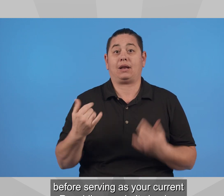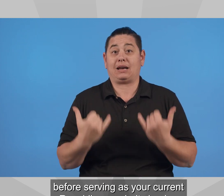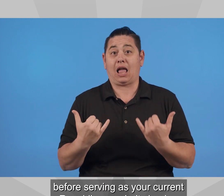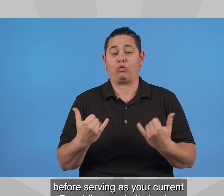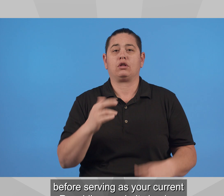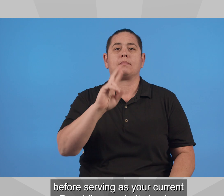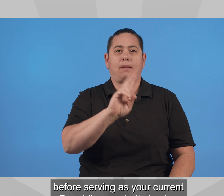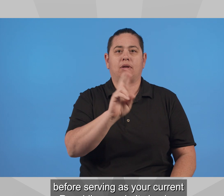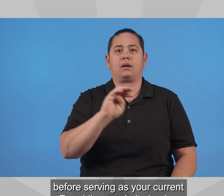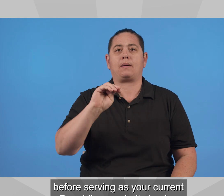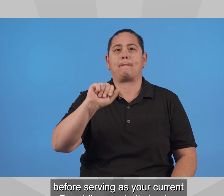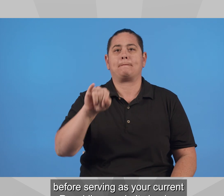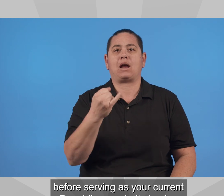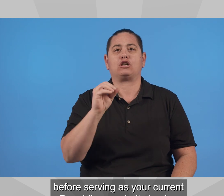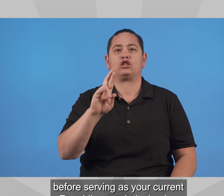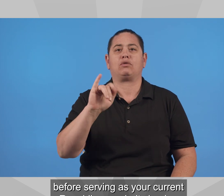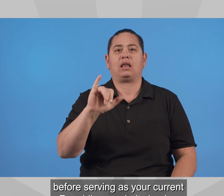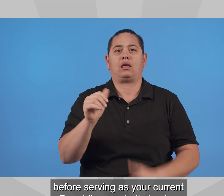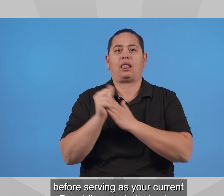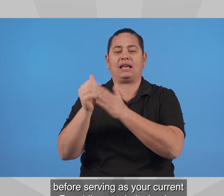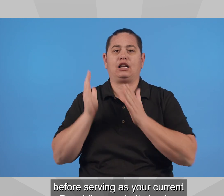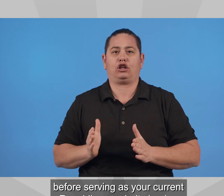before serving as your current Republican Majority Leader.